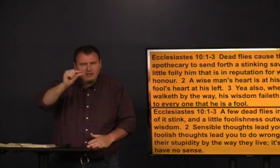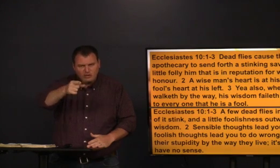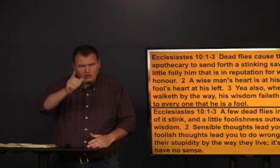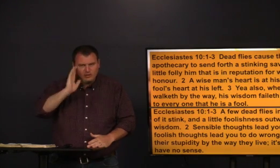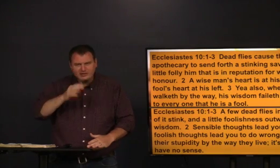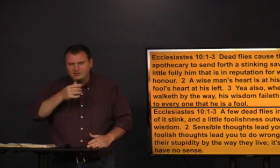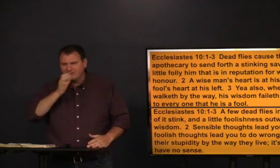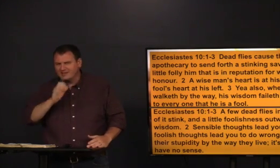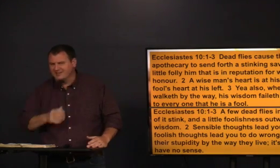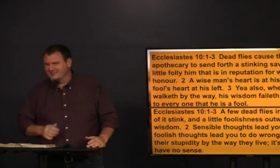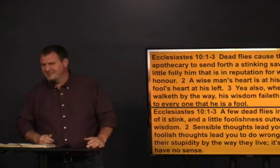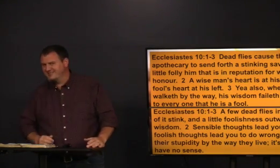bit. You will drink.